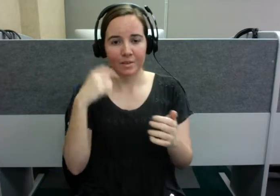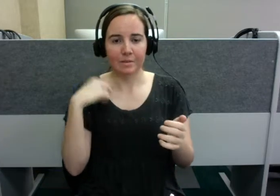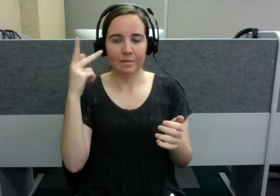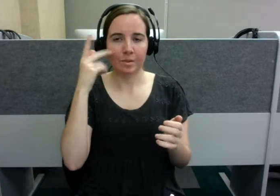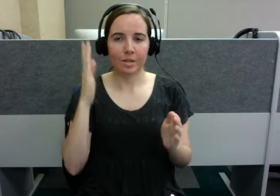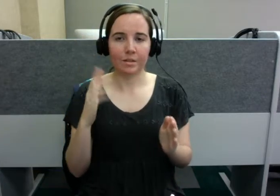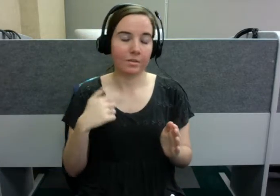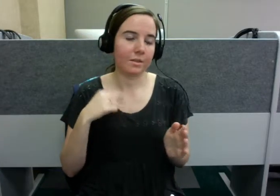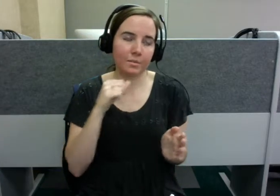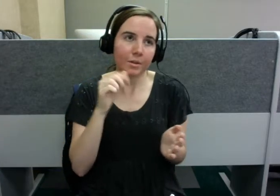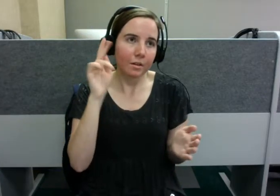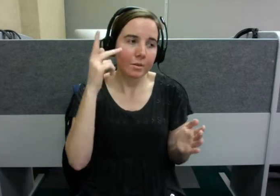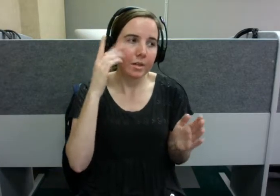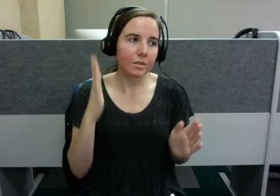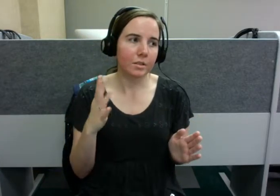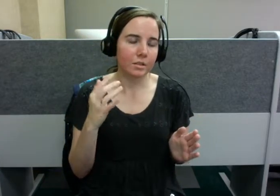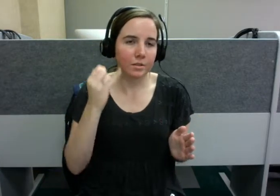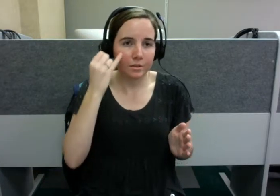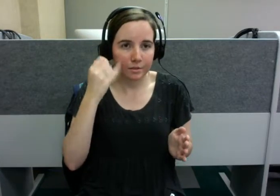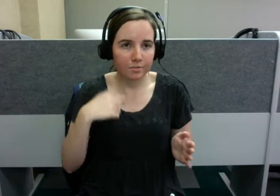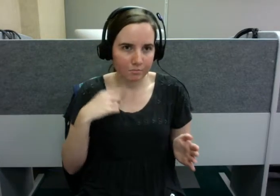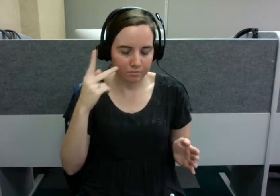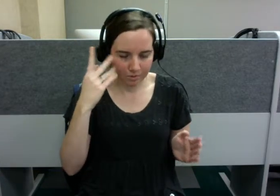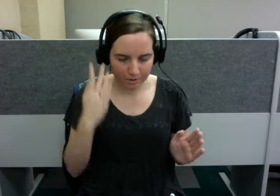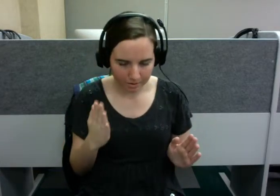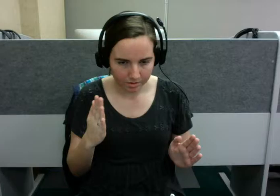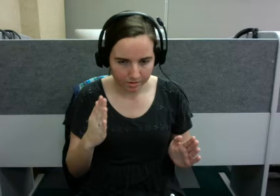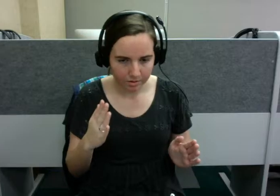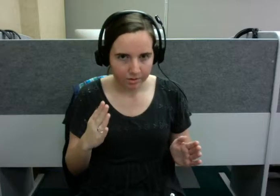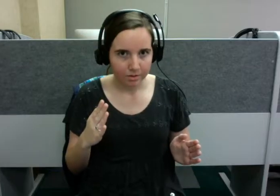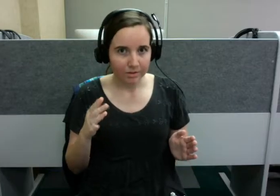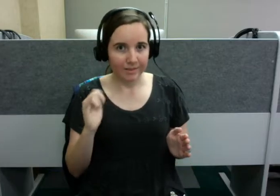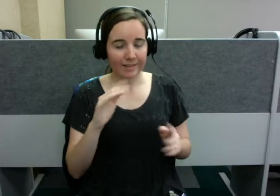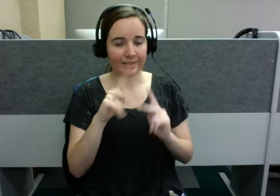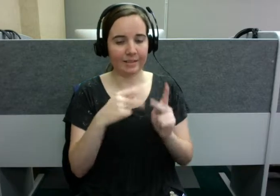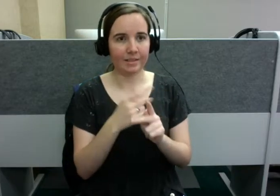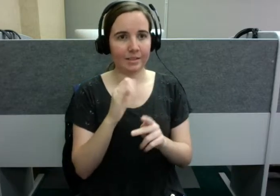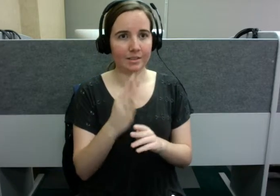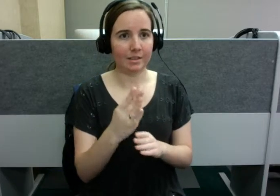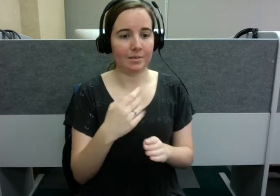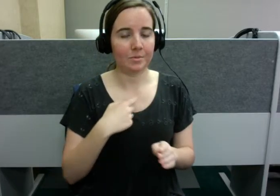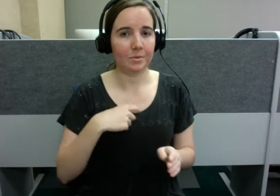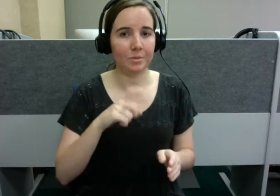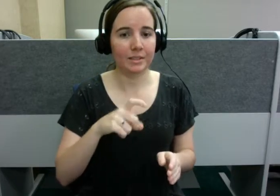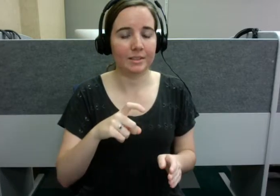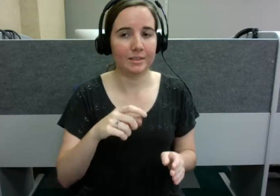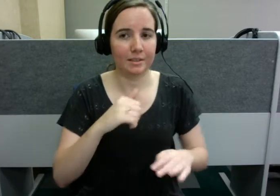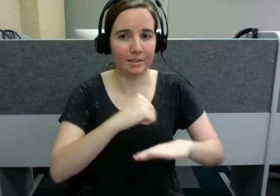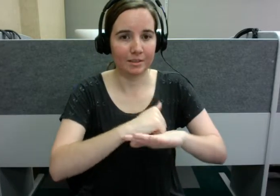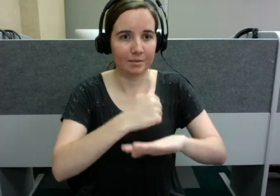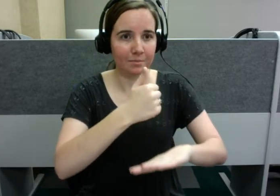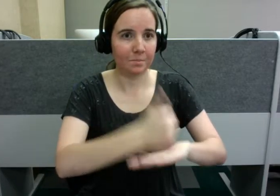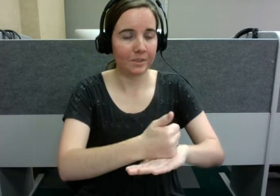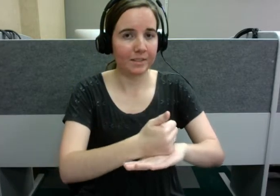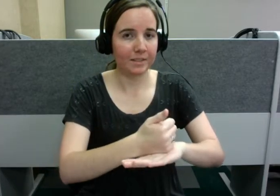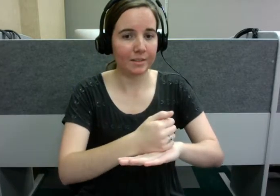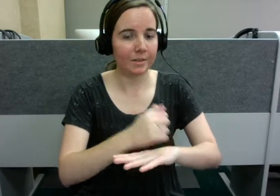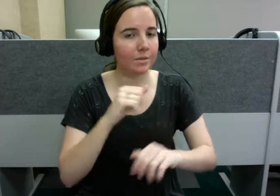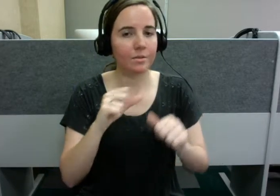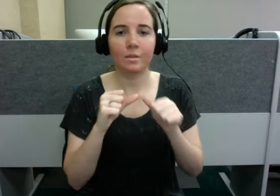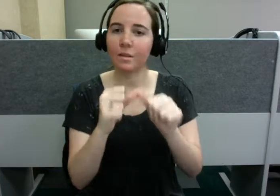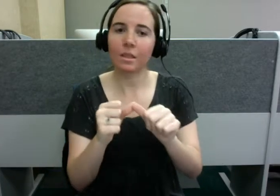not, I would simply say that the jobs we hope to make and the jobs we hope to create aren't going to stick unless they're jobs that people